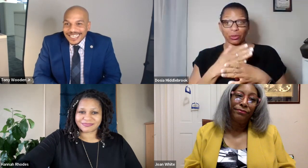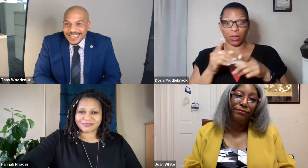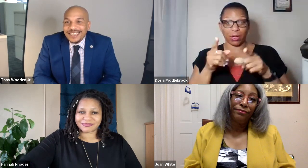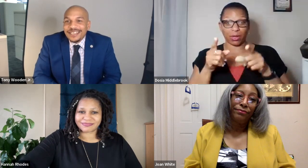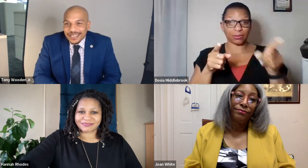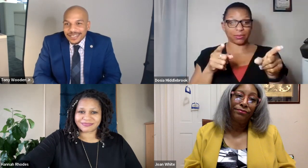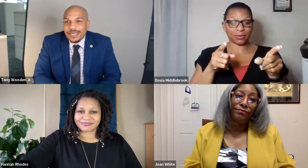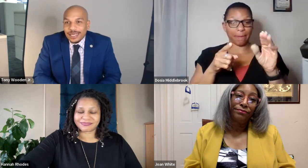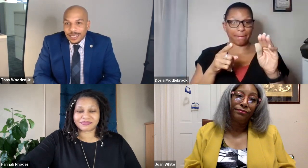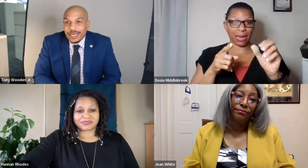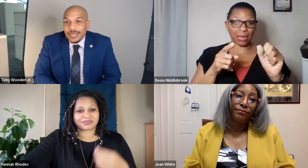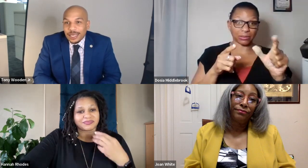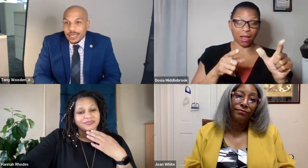cooking before.